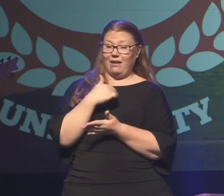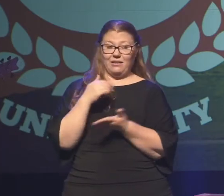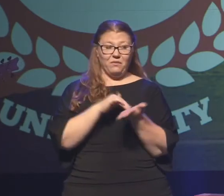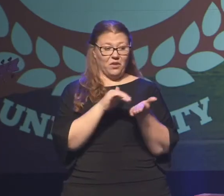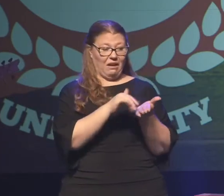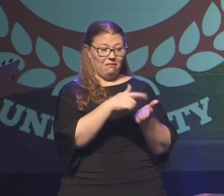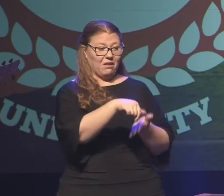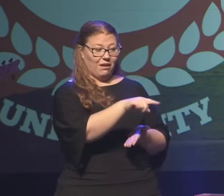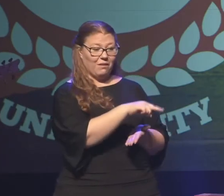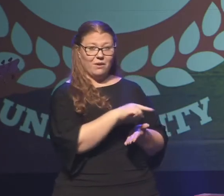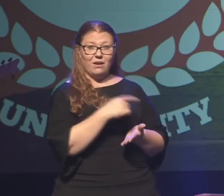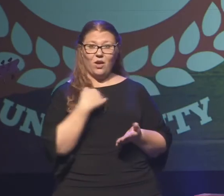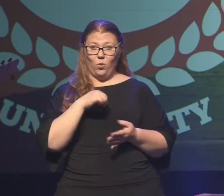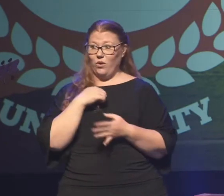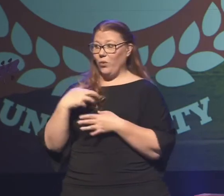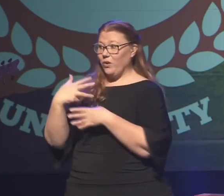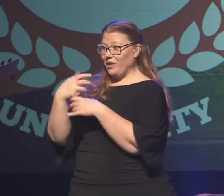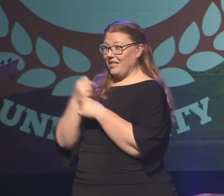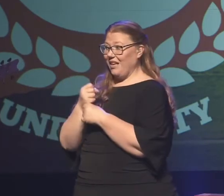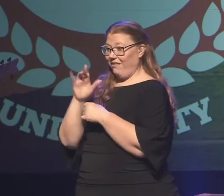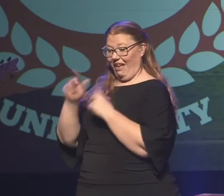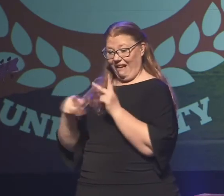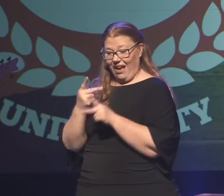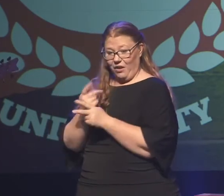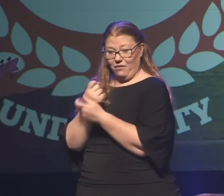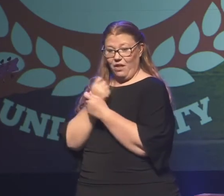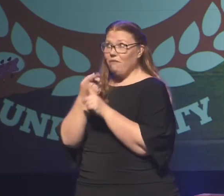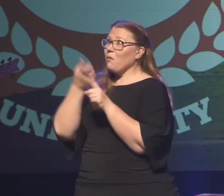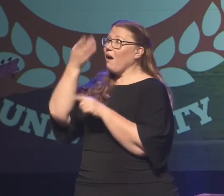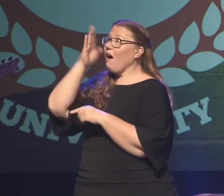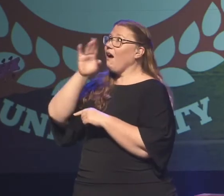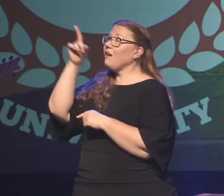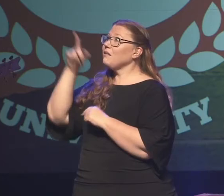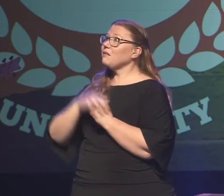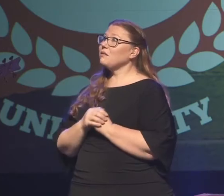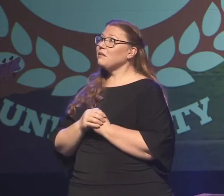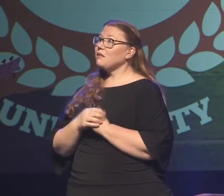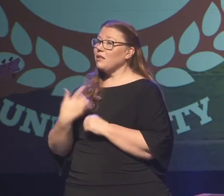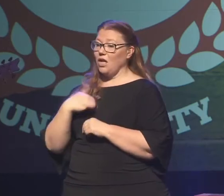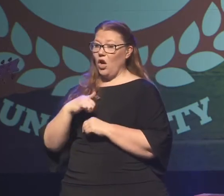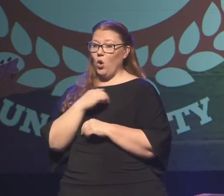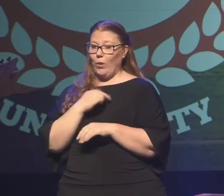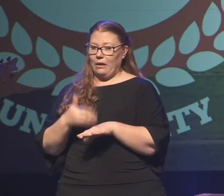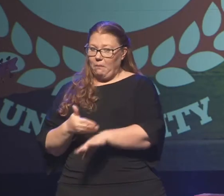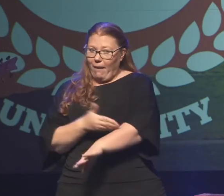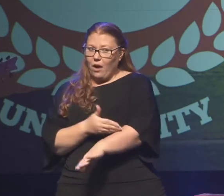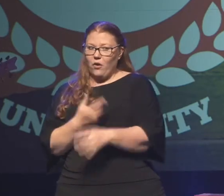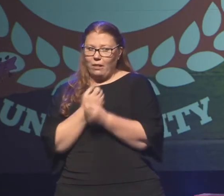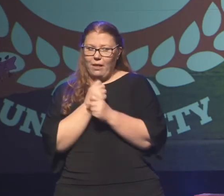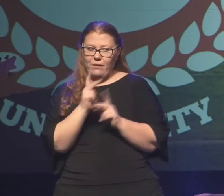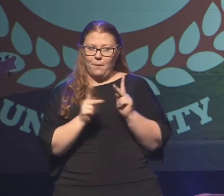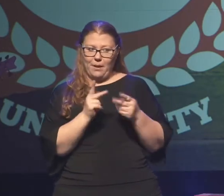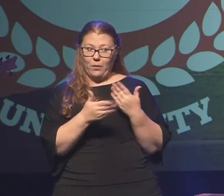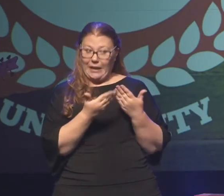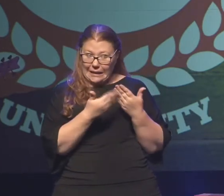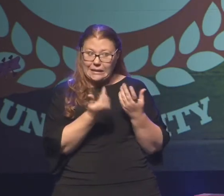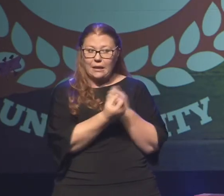And when we are the recipients of this kind of love from God, we can get better at loving those that are easy to